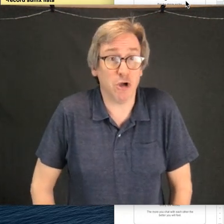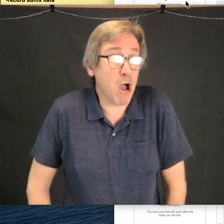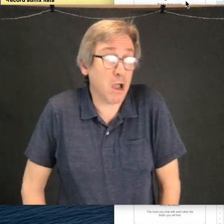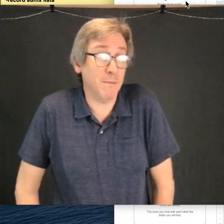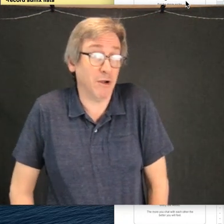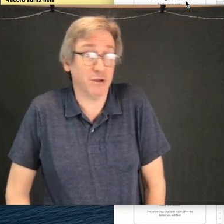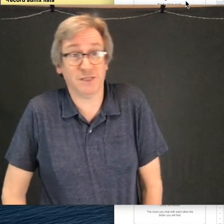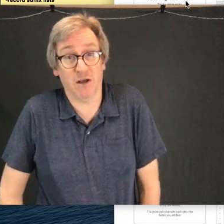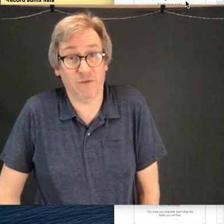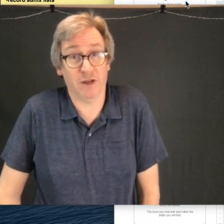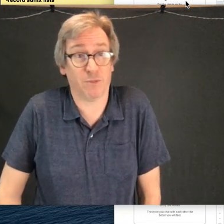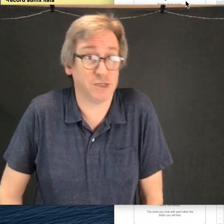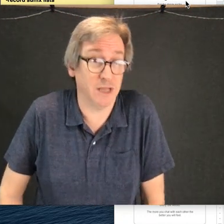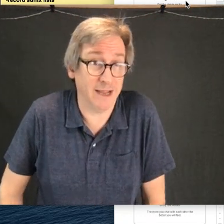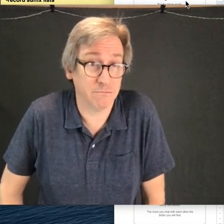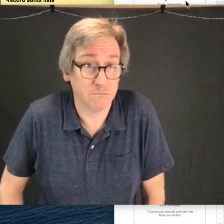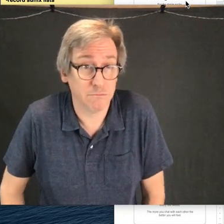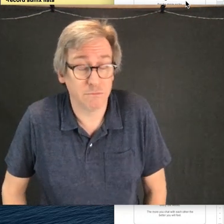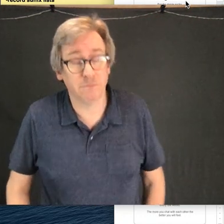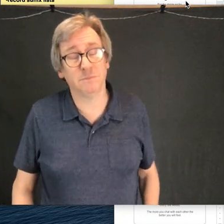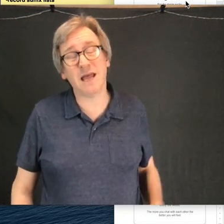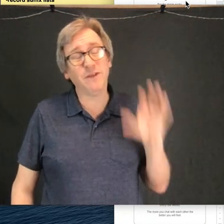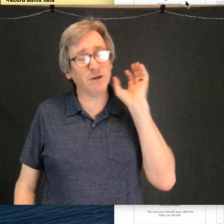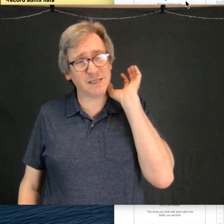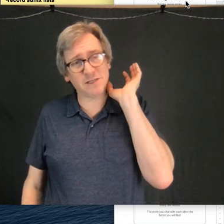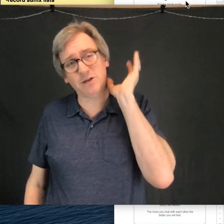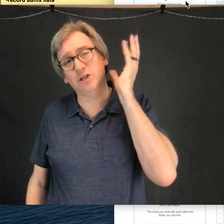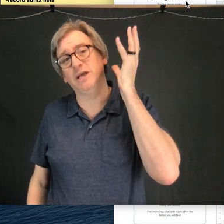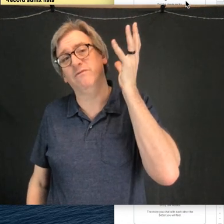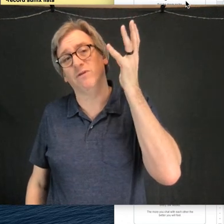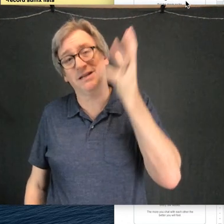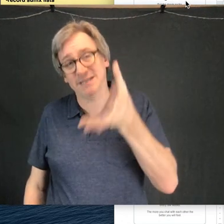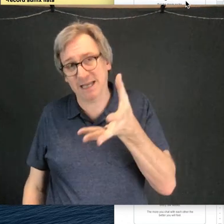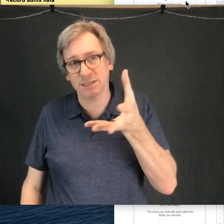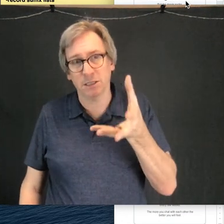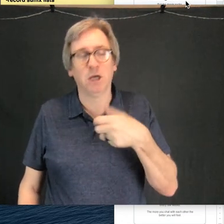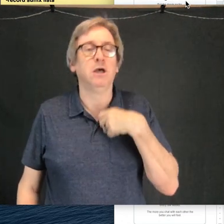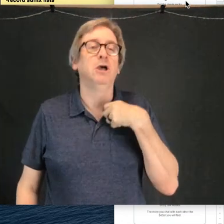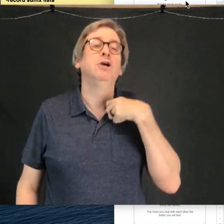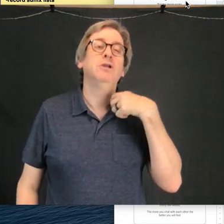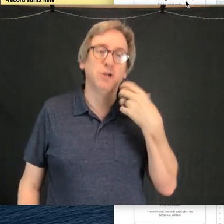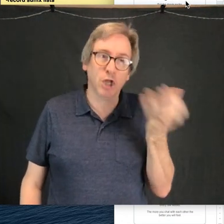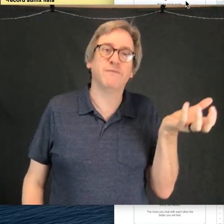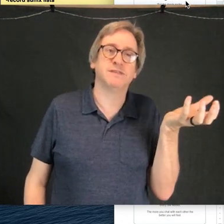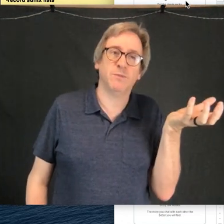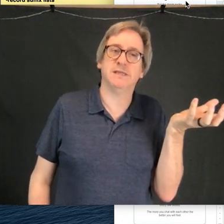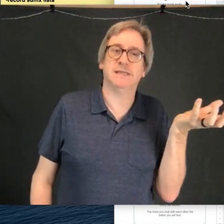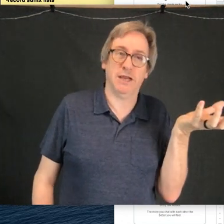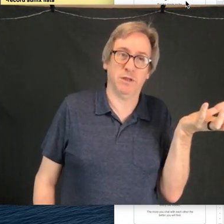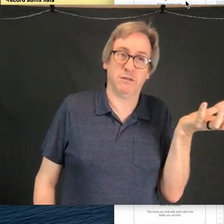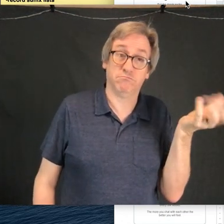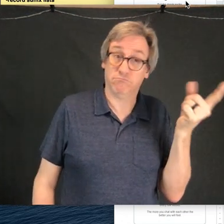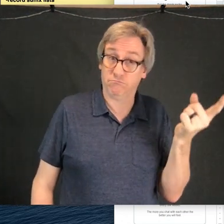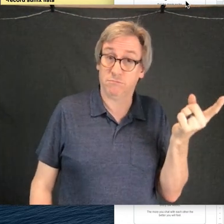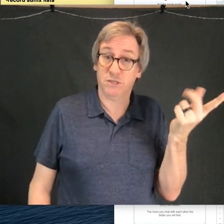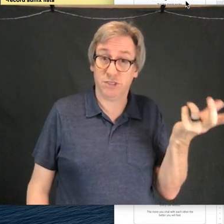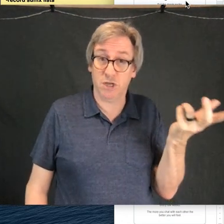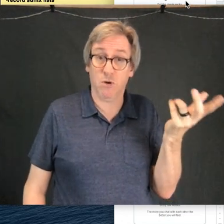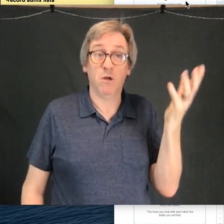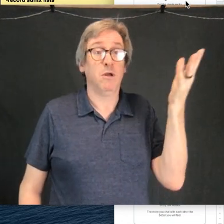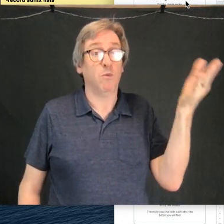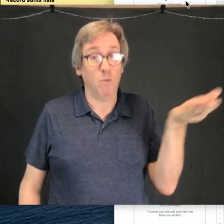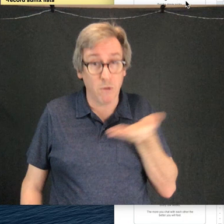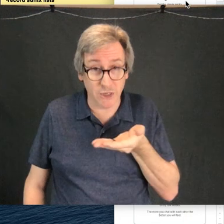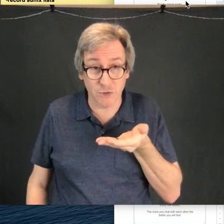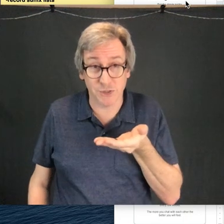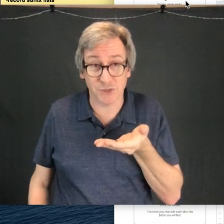you would talk about yourself in a personal ad. Not that you're necessarily looking for a date, you're looking for someone to sign with.